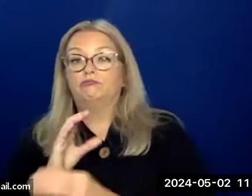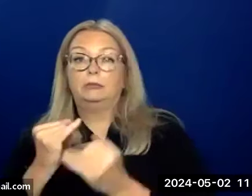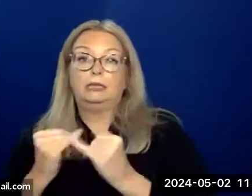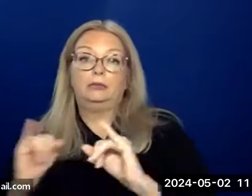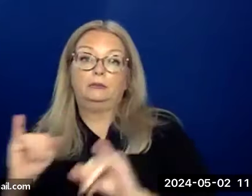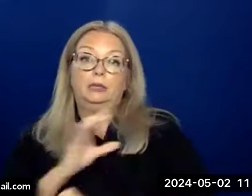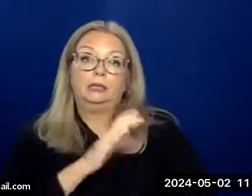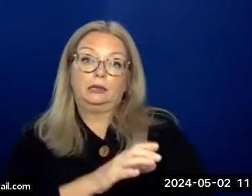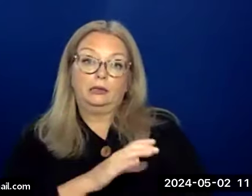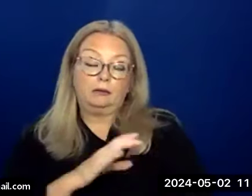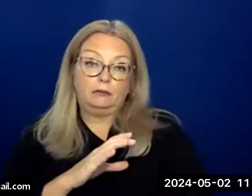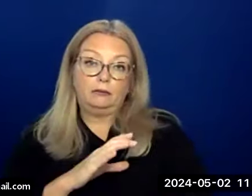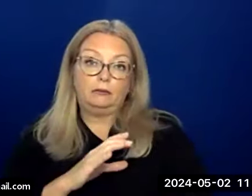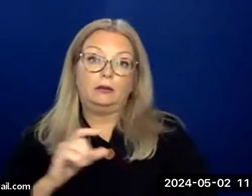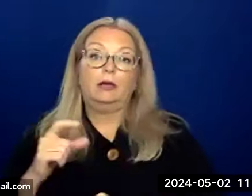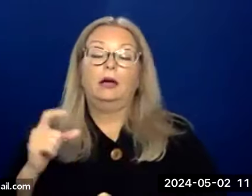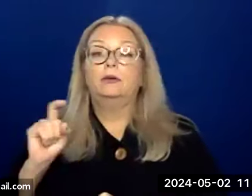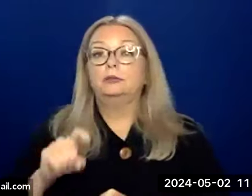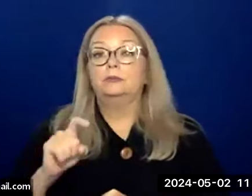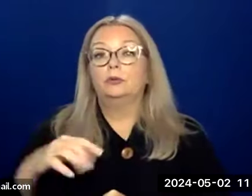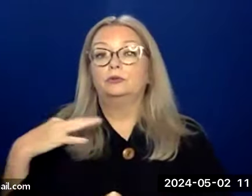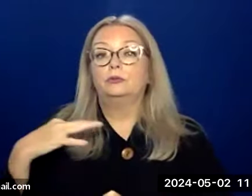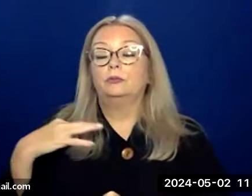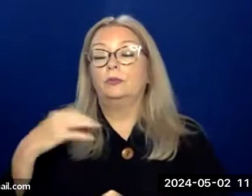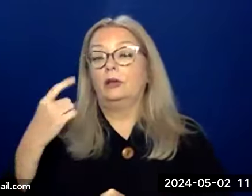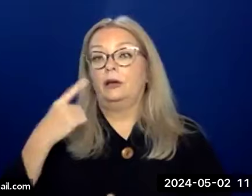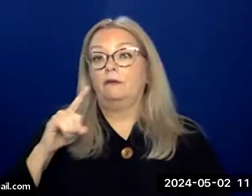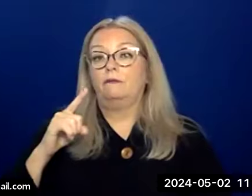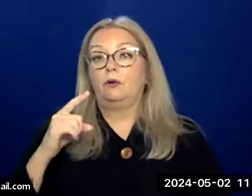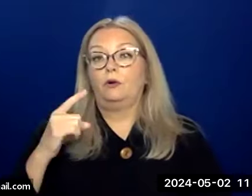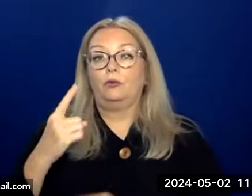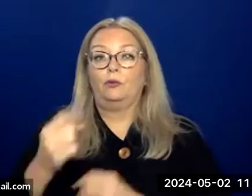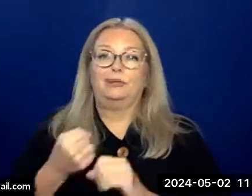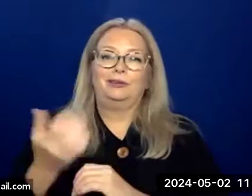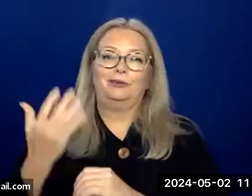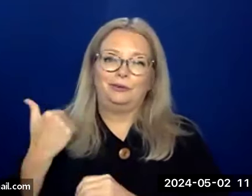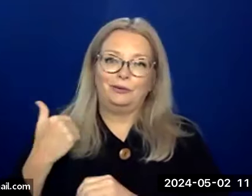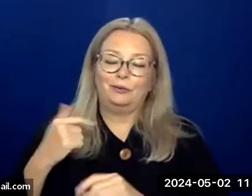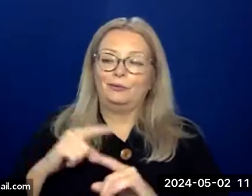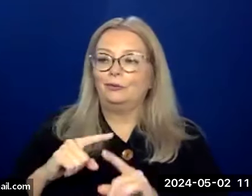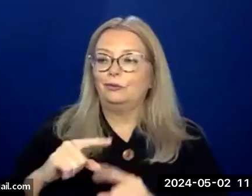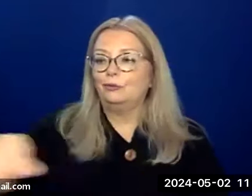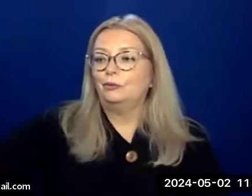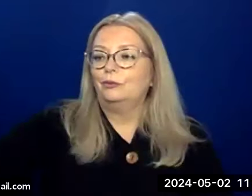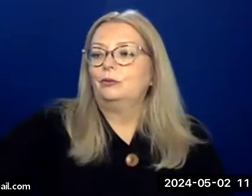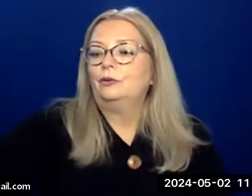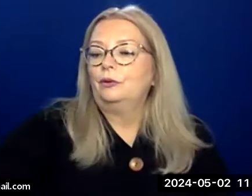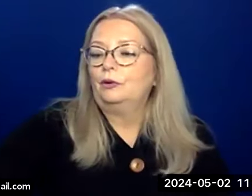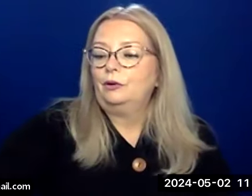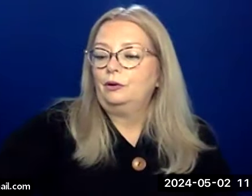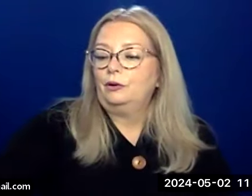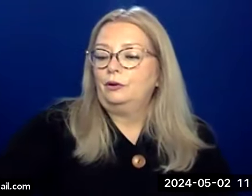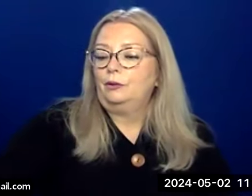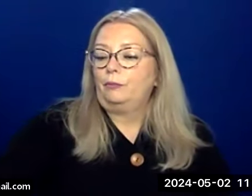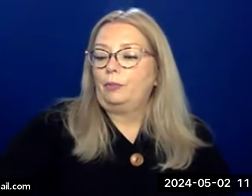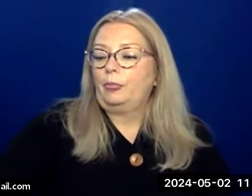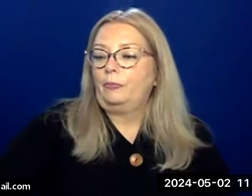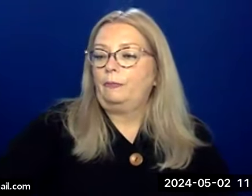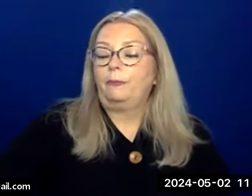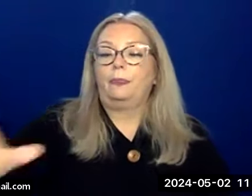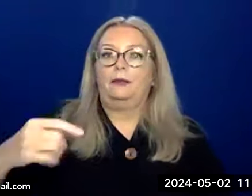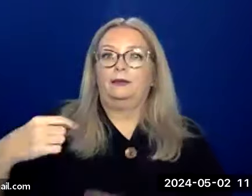instead, which I was supposed to apply for it a year ago. So I've been working under the wrong one, and was